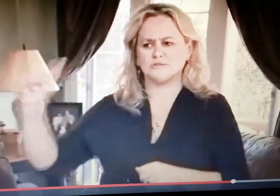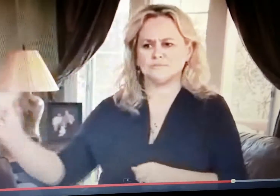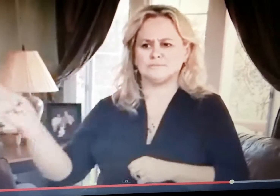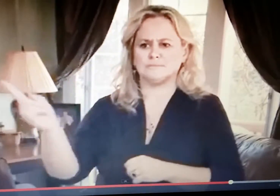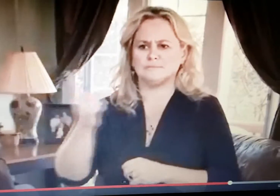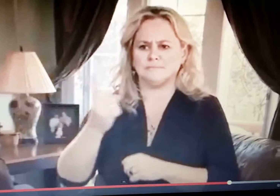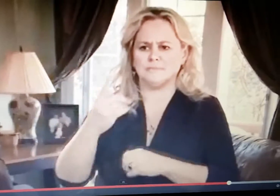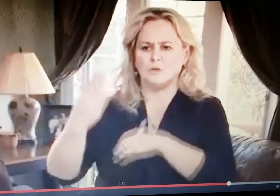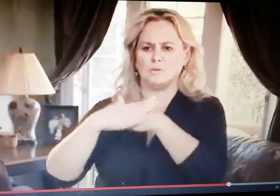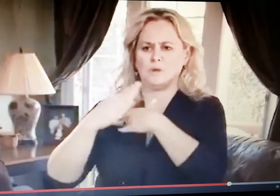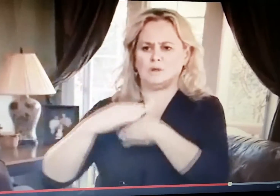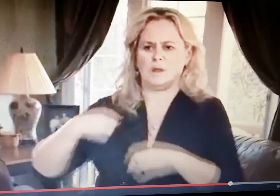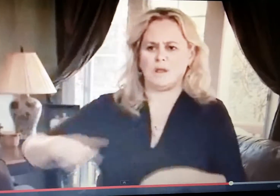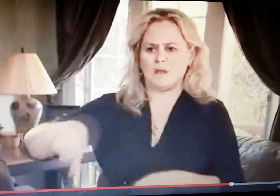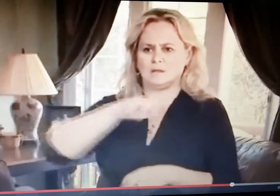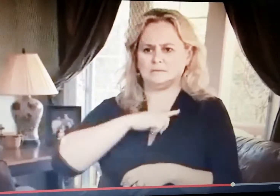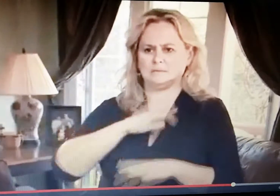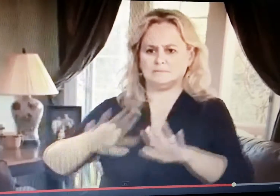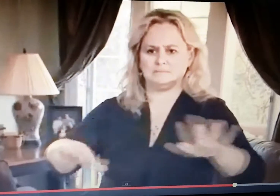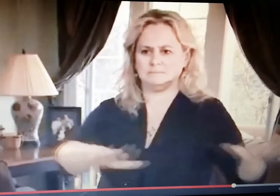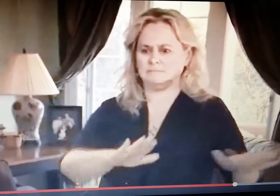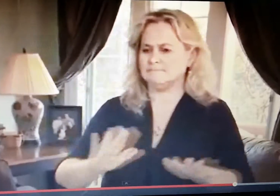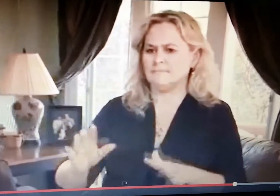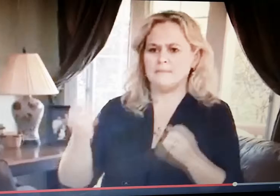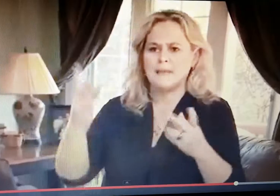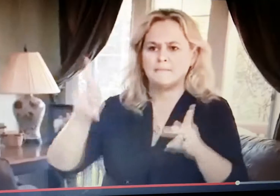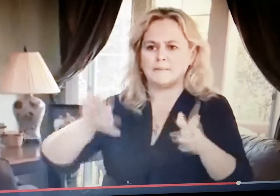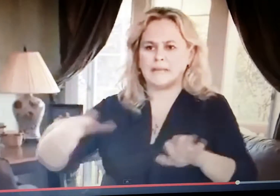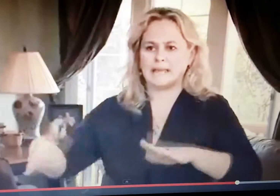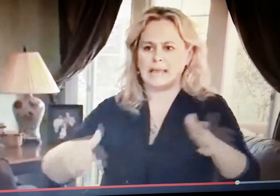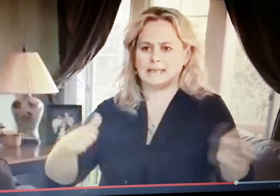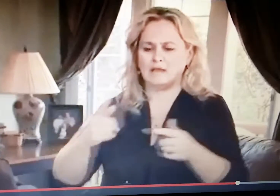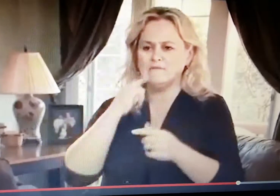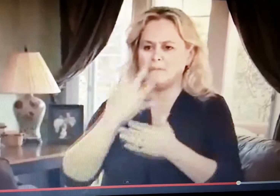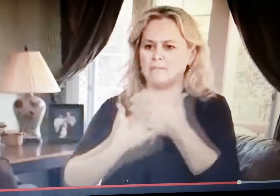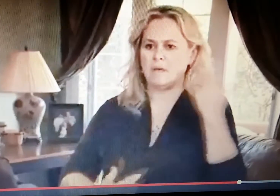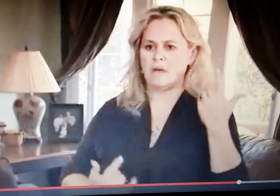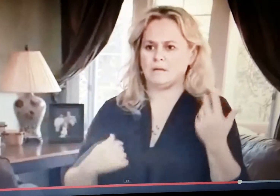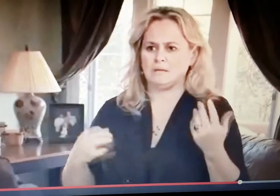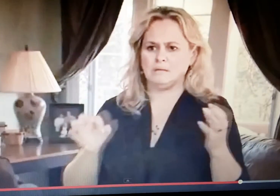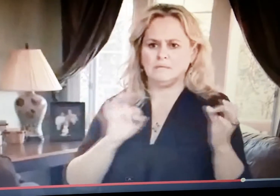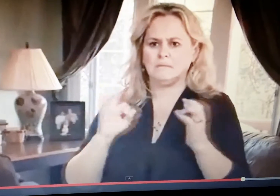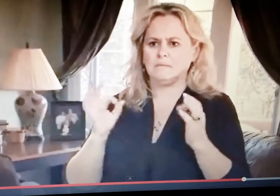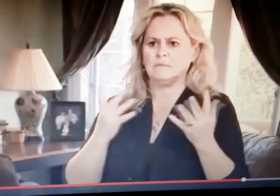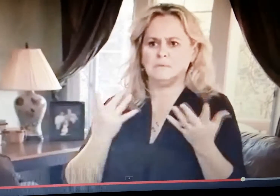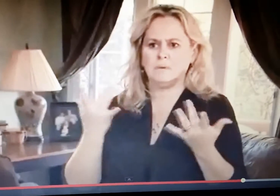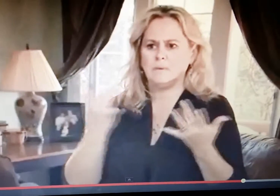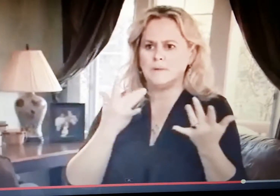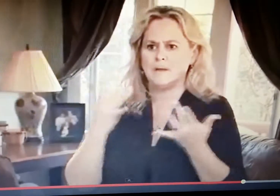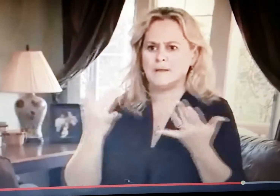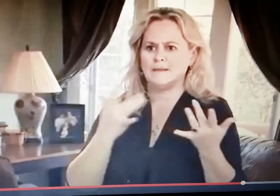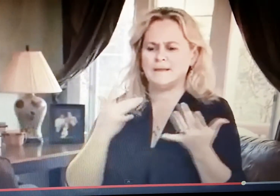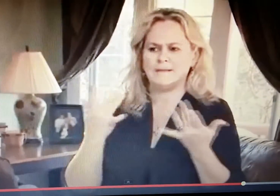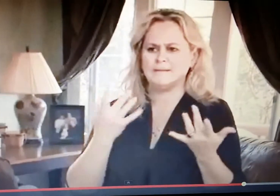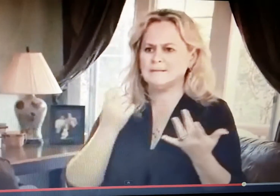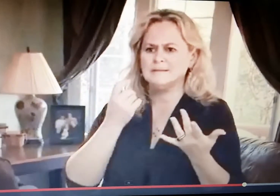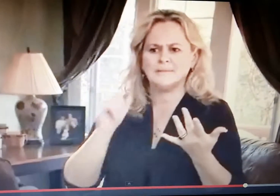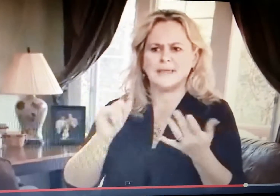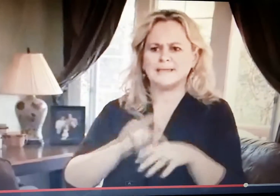I accepted that, and then someone came up to me and warned me. They said, you need to be careful. People are dying because of blood. And I'm